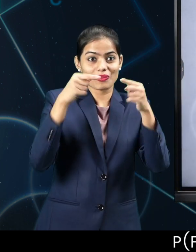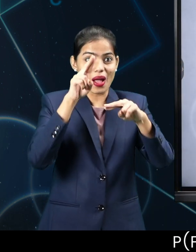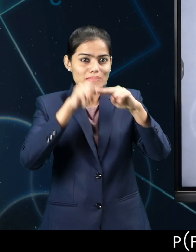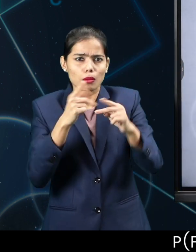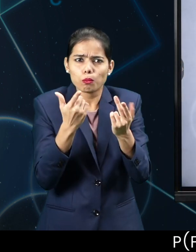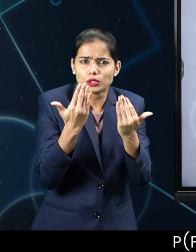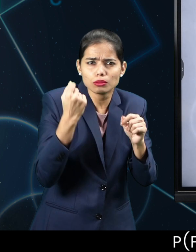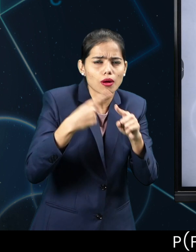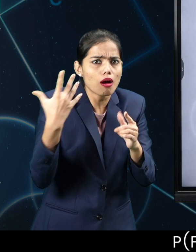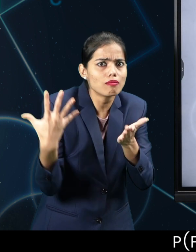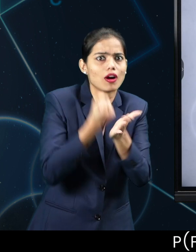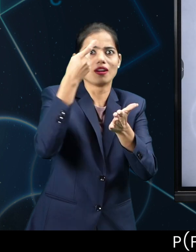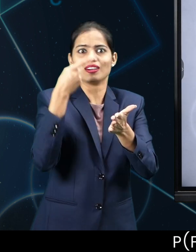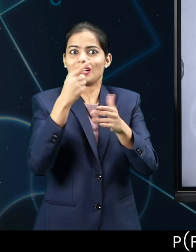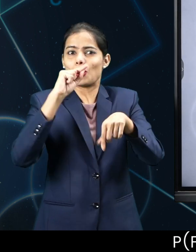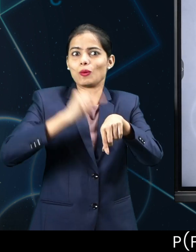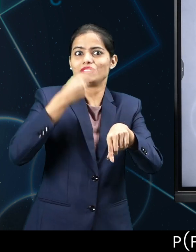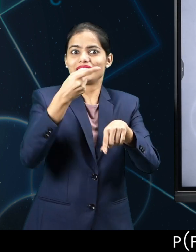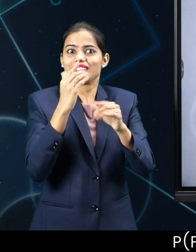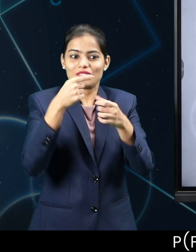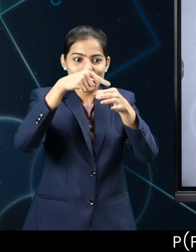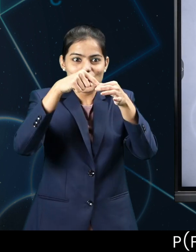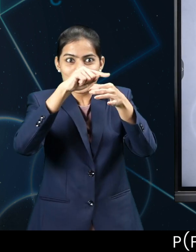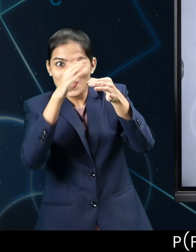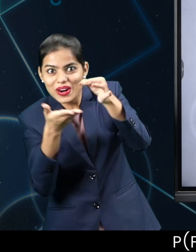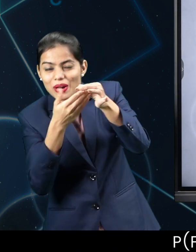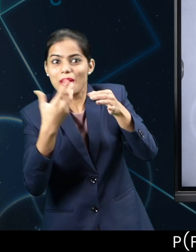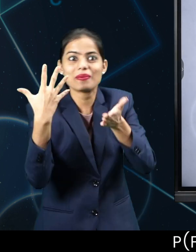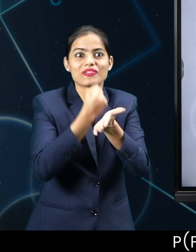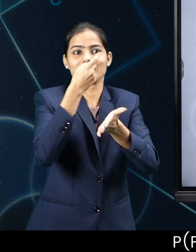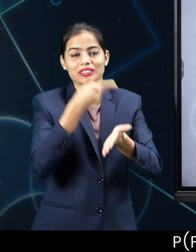P of F is equal to probability of getting tails.